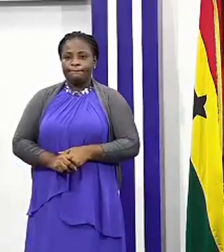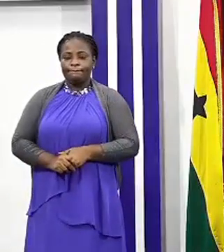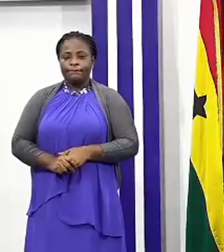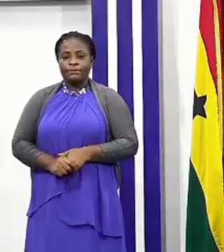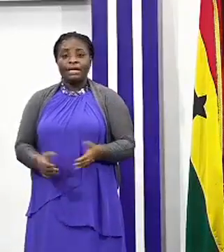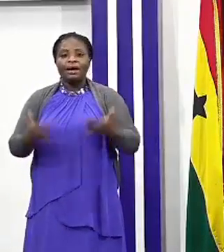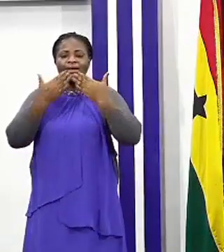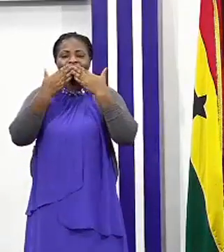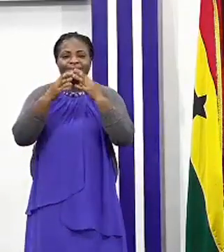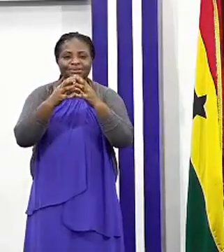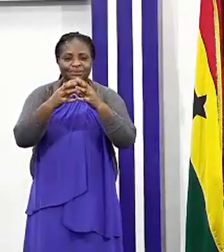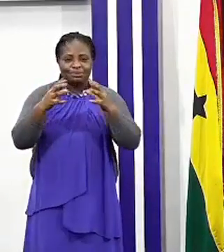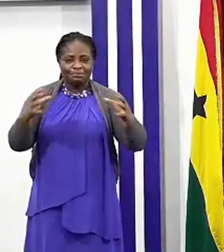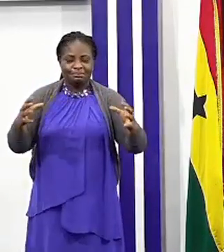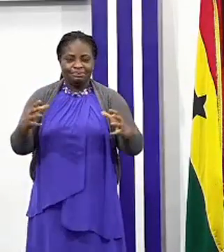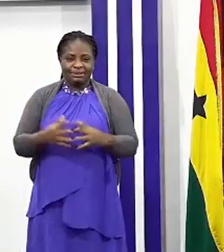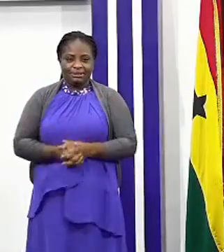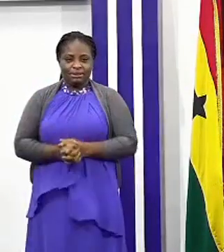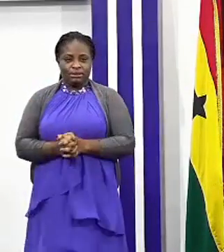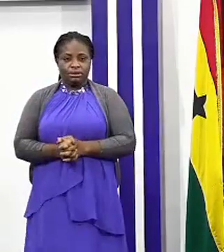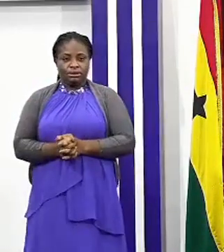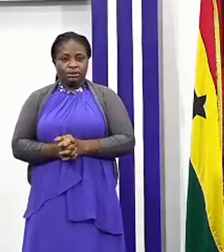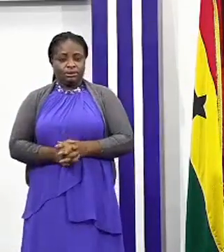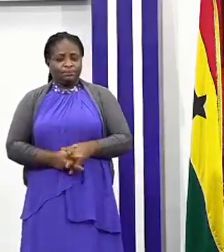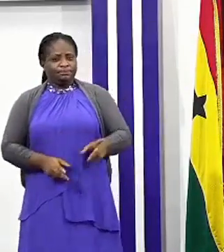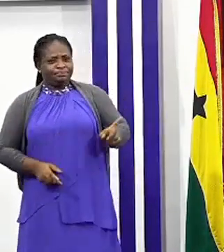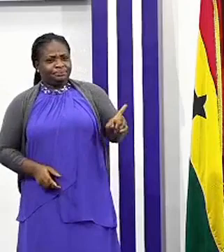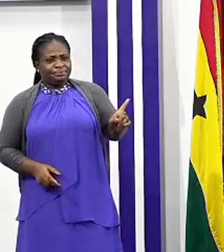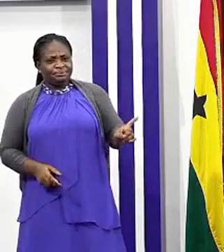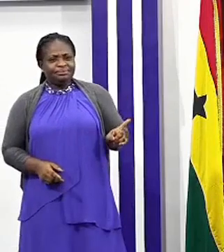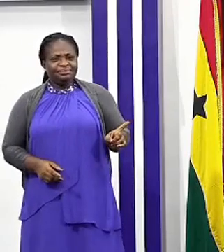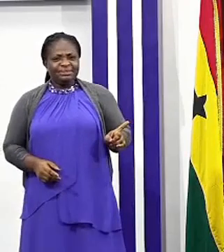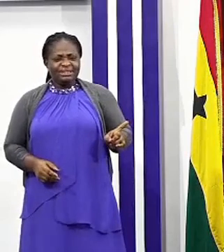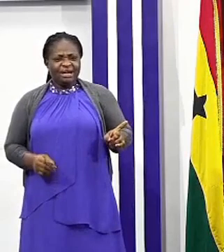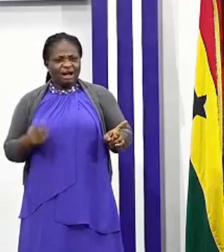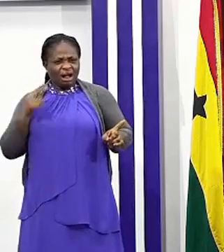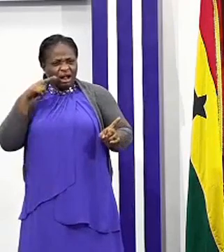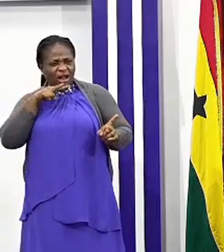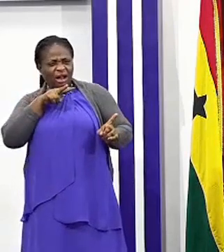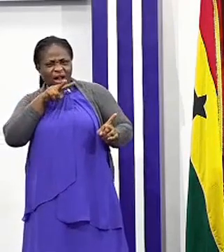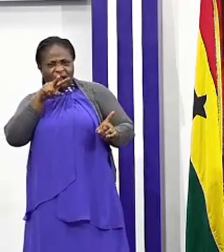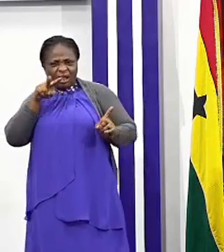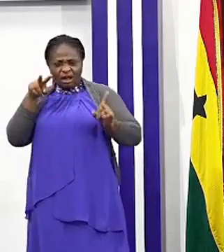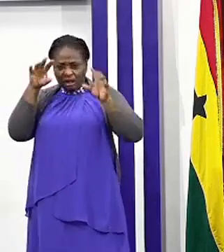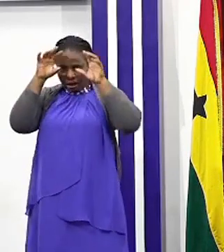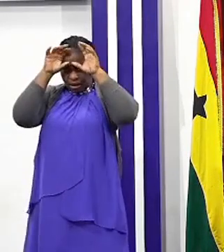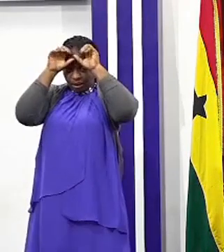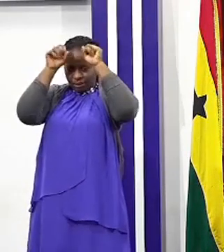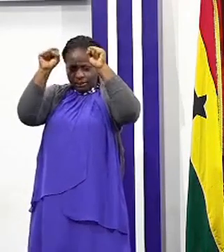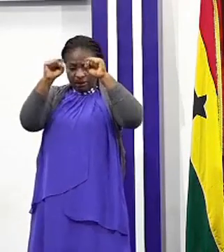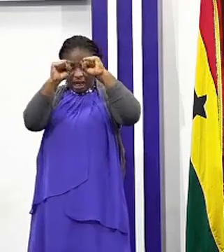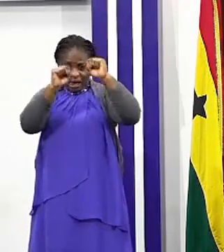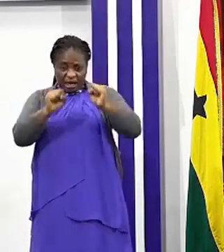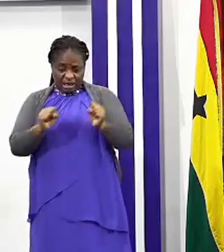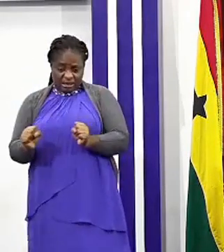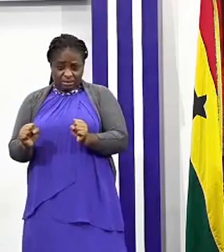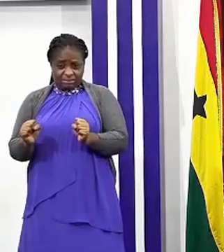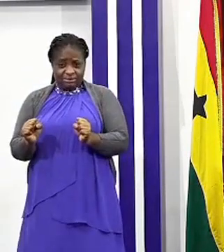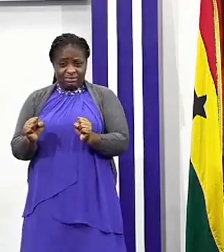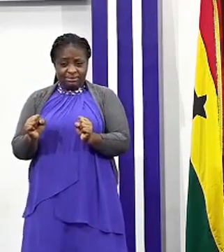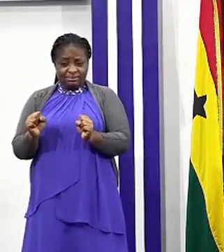Yeah, thank you very much. If you look at the president's strategic overview or the